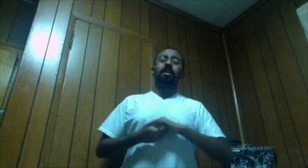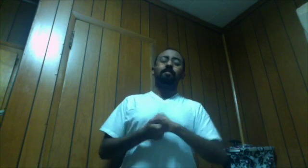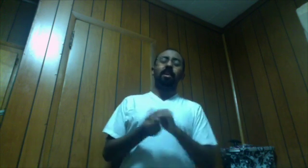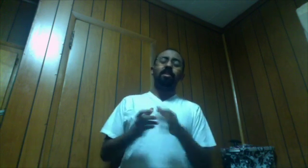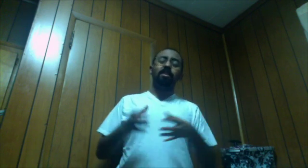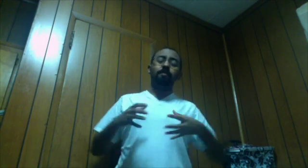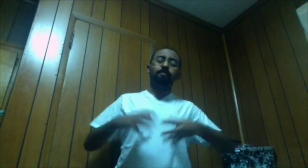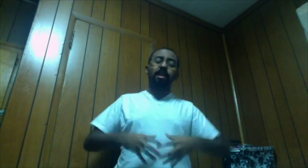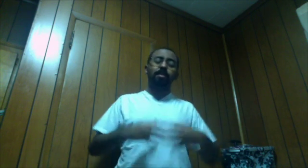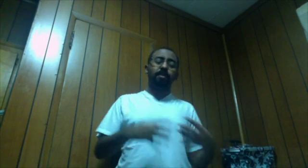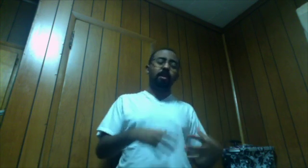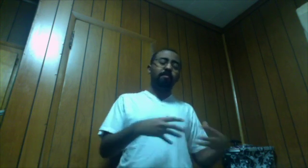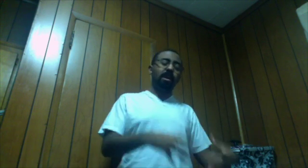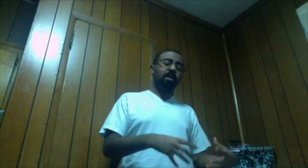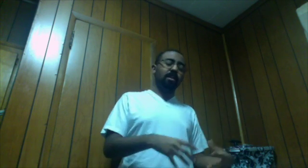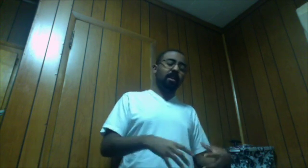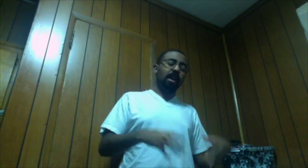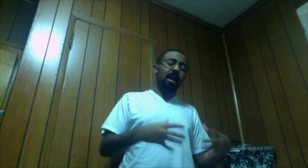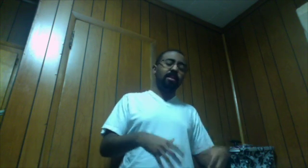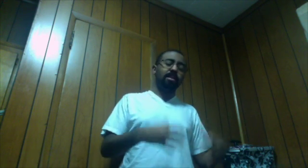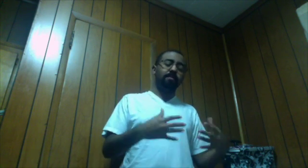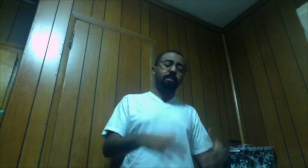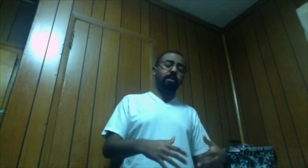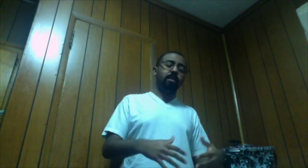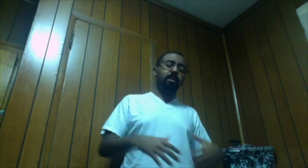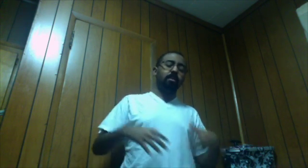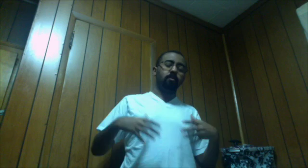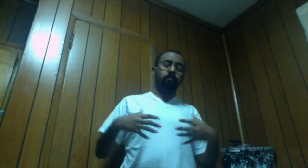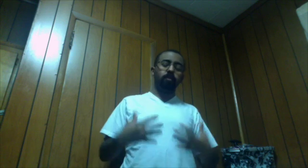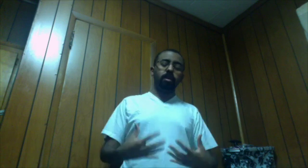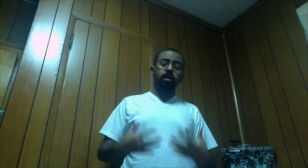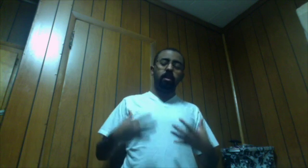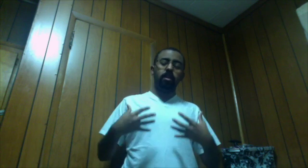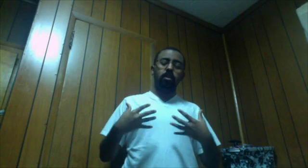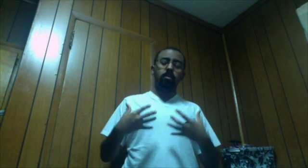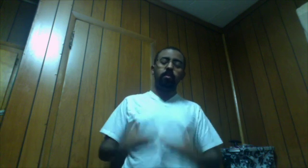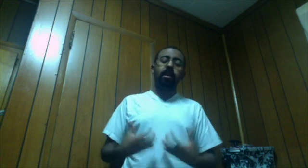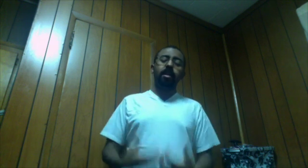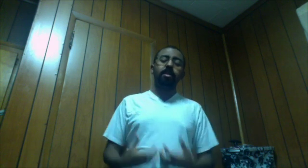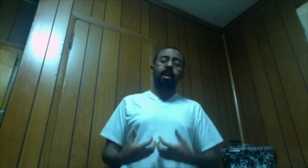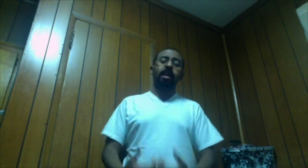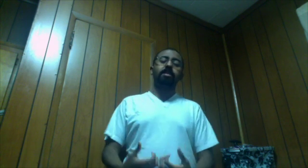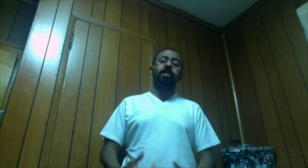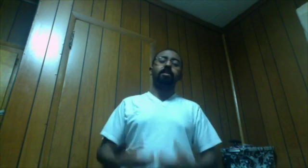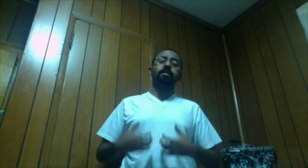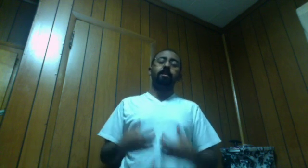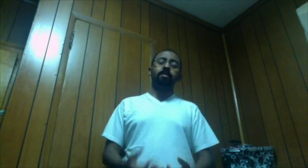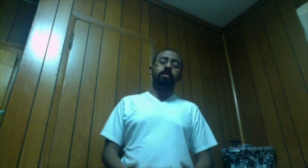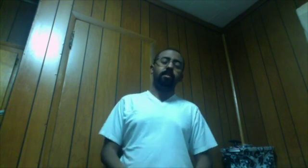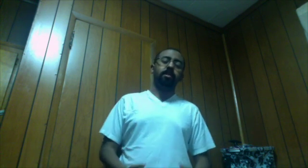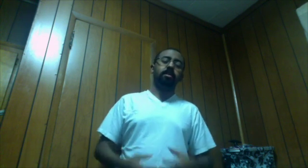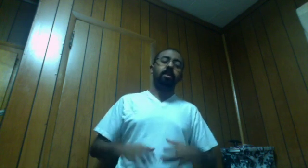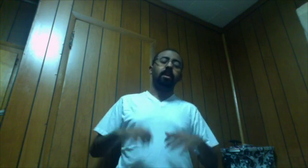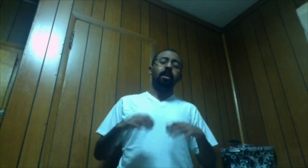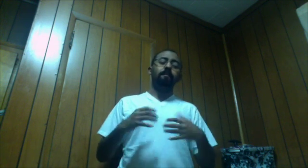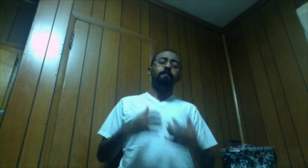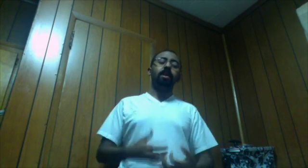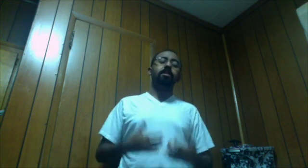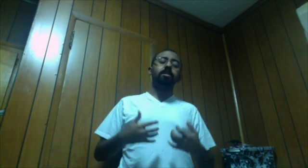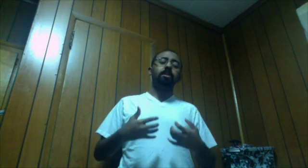I think the best part about it has to be the really humanizing aspects of the series.